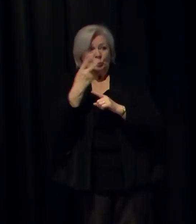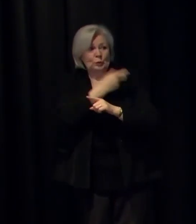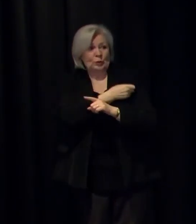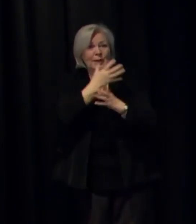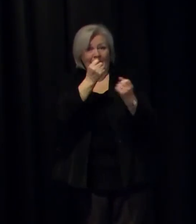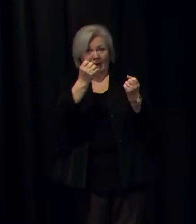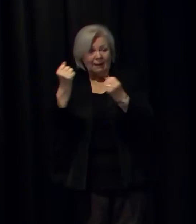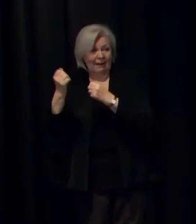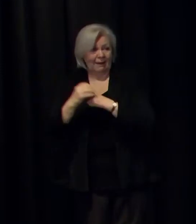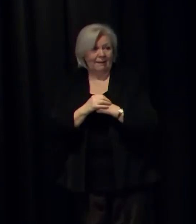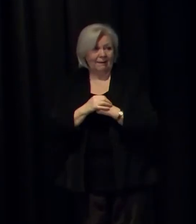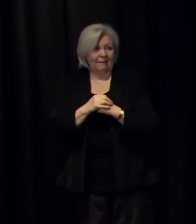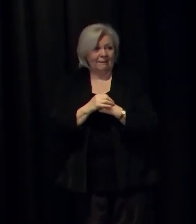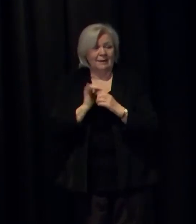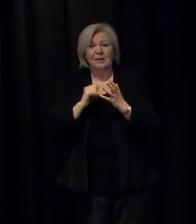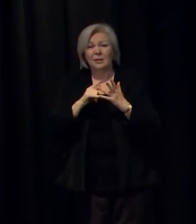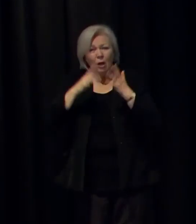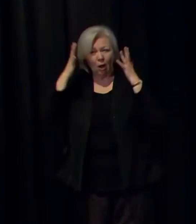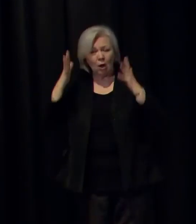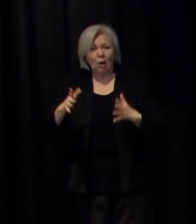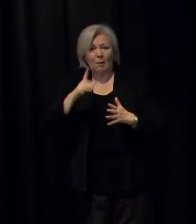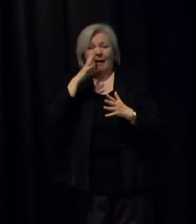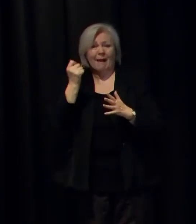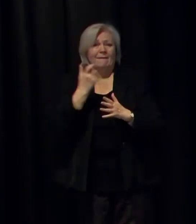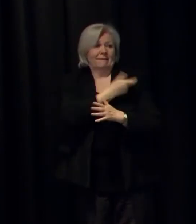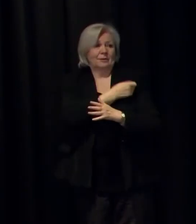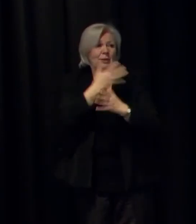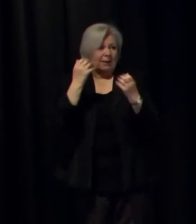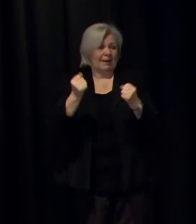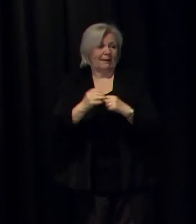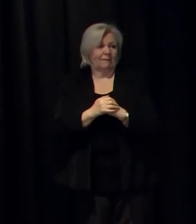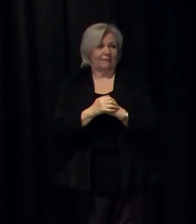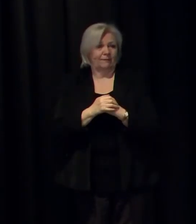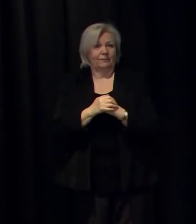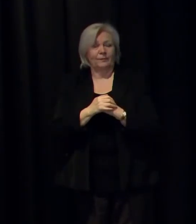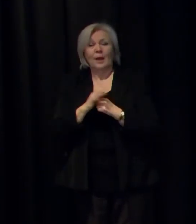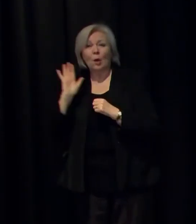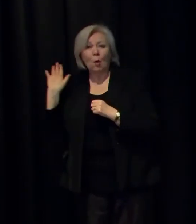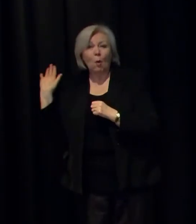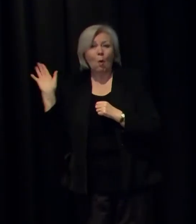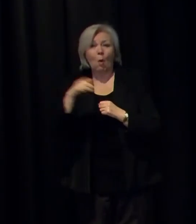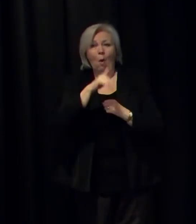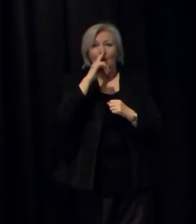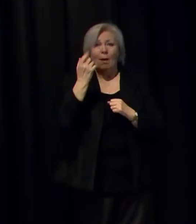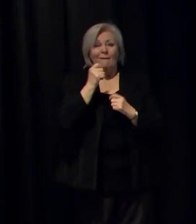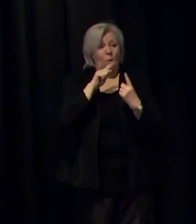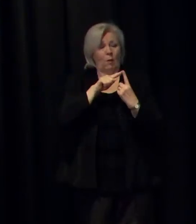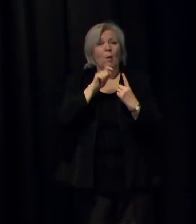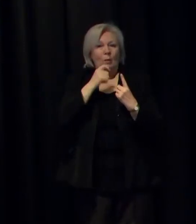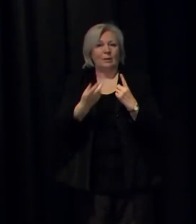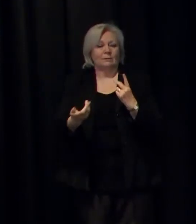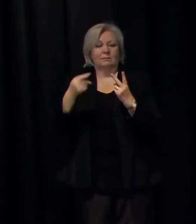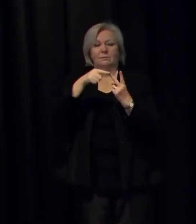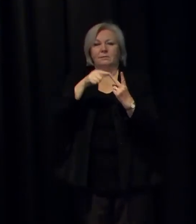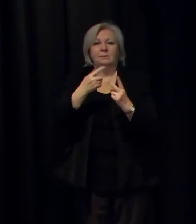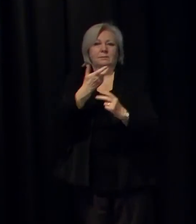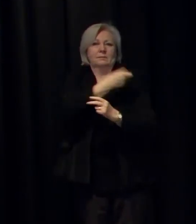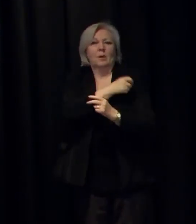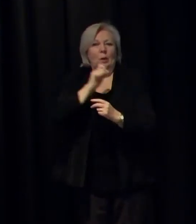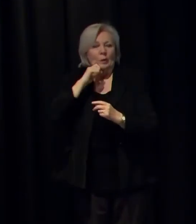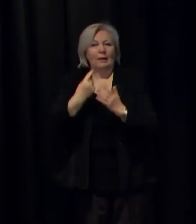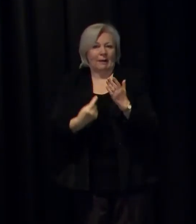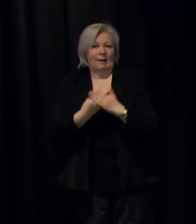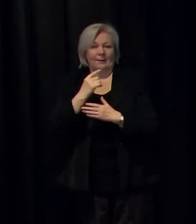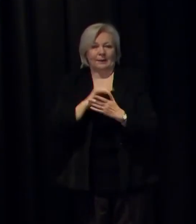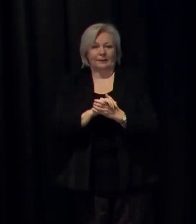in 10, have got one dose. And they're all going to get their second dose, and that means the missing thing, the thing that's never been there.